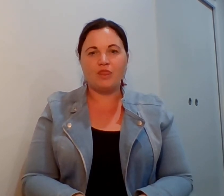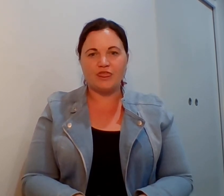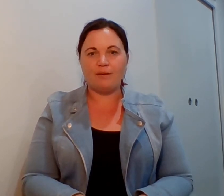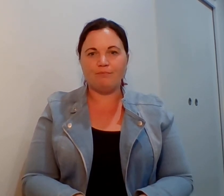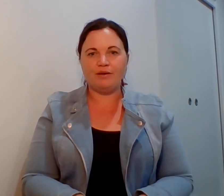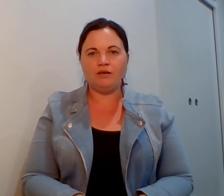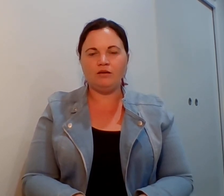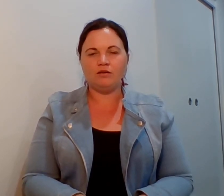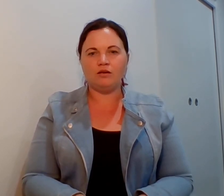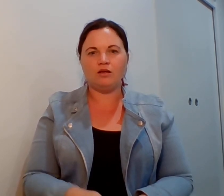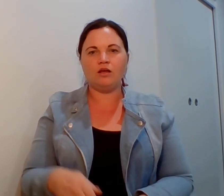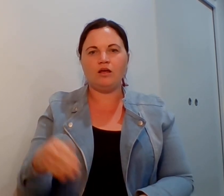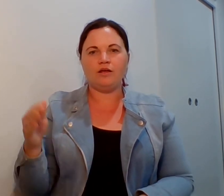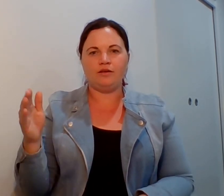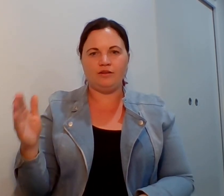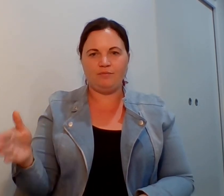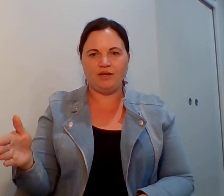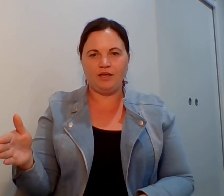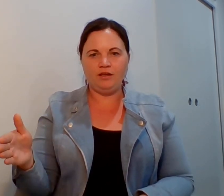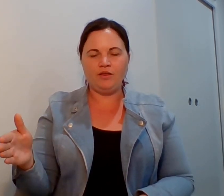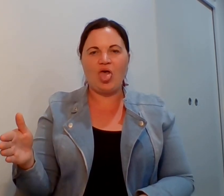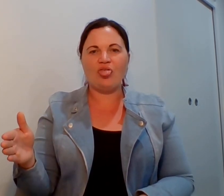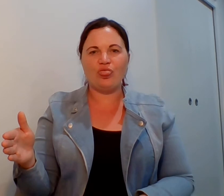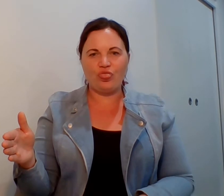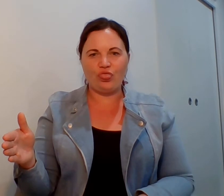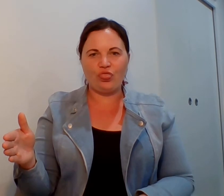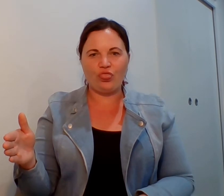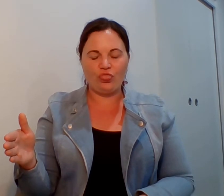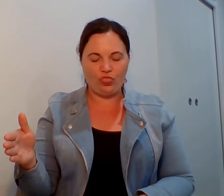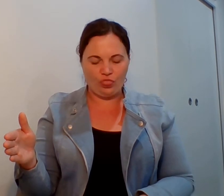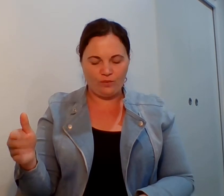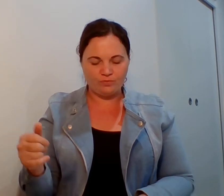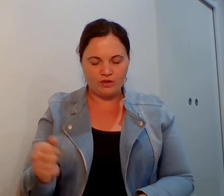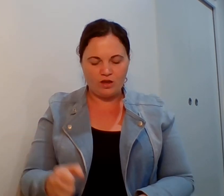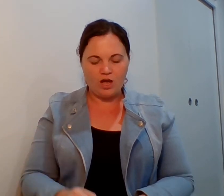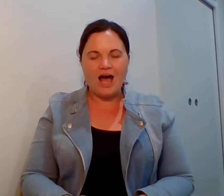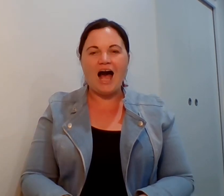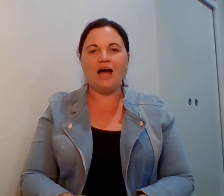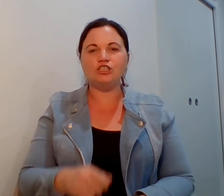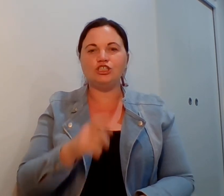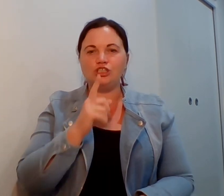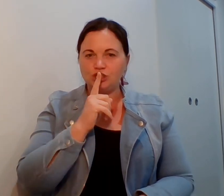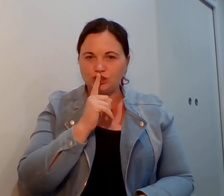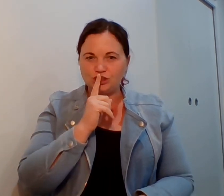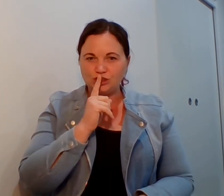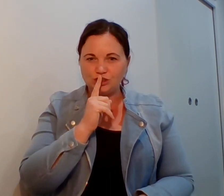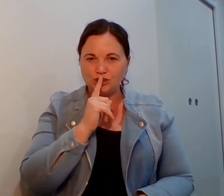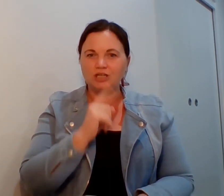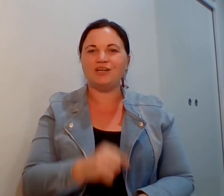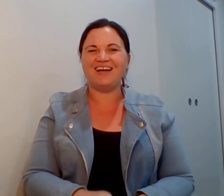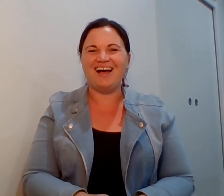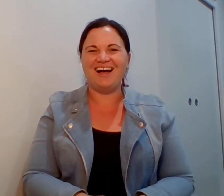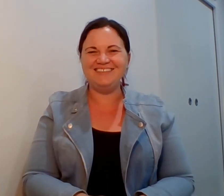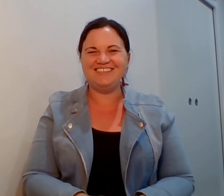Thumping. In the beginning. Ssss. Hush. Hush.